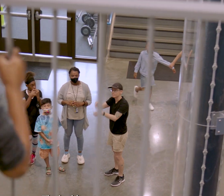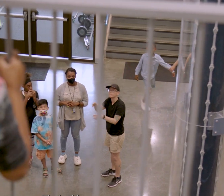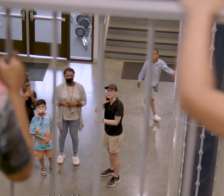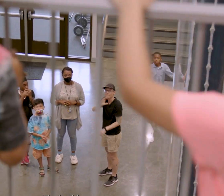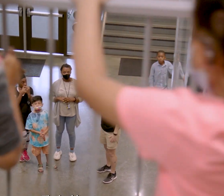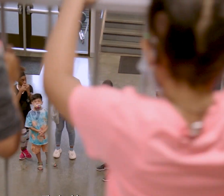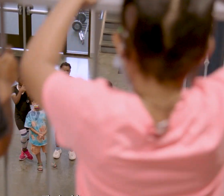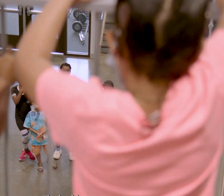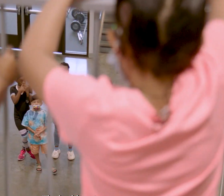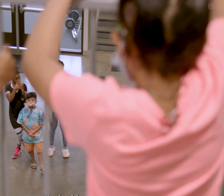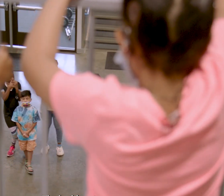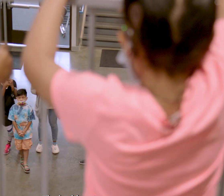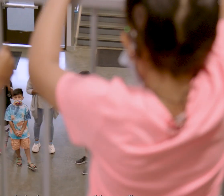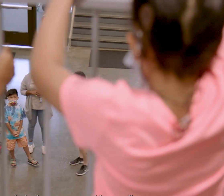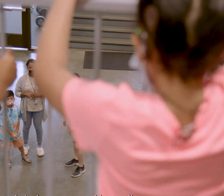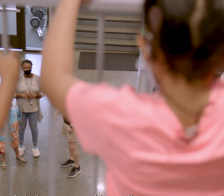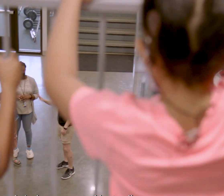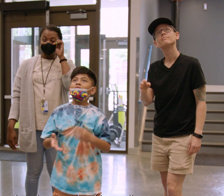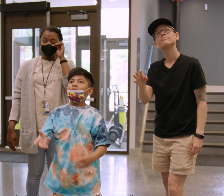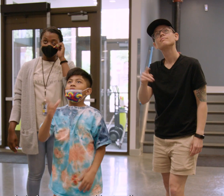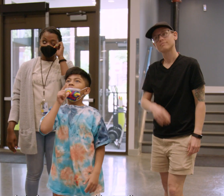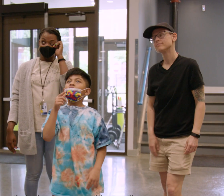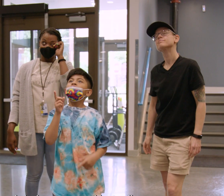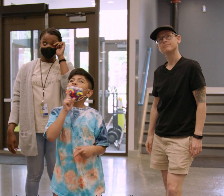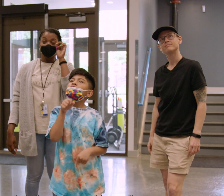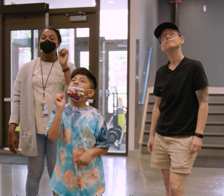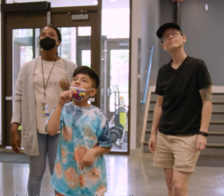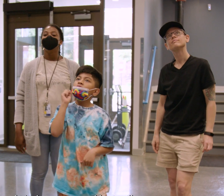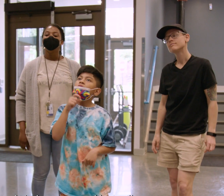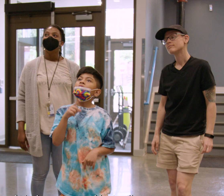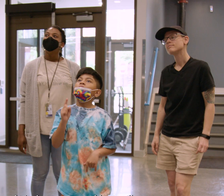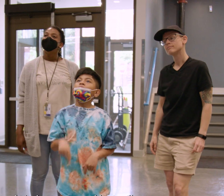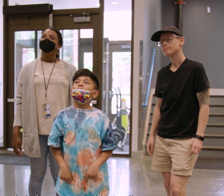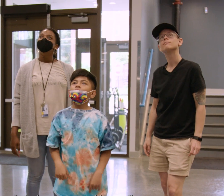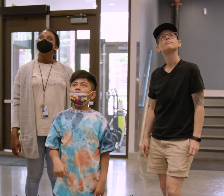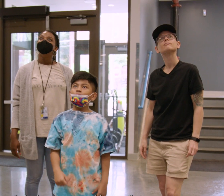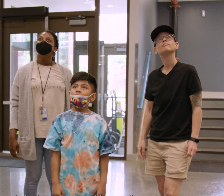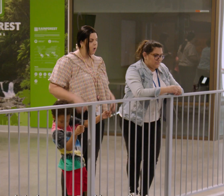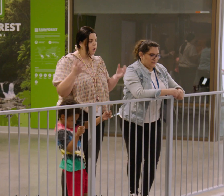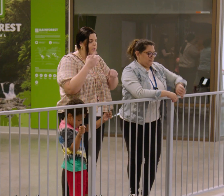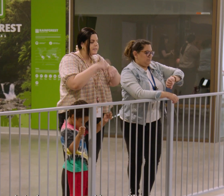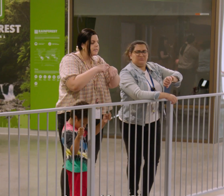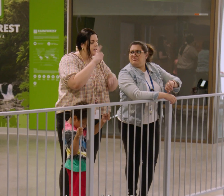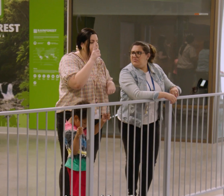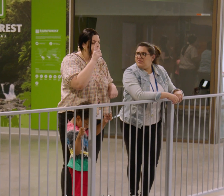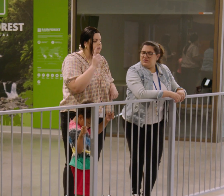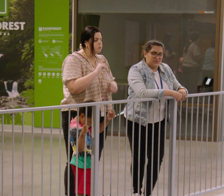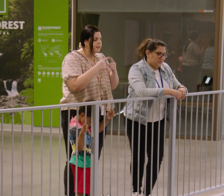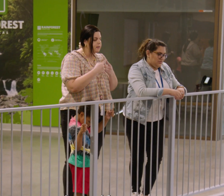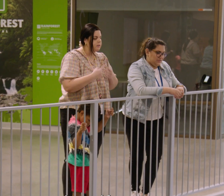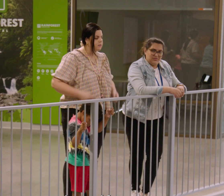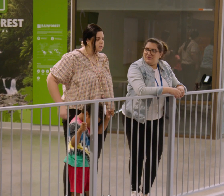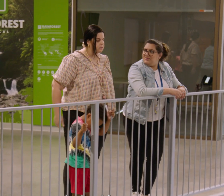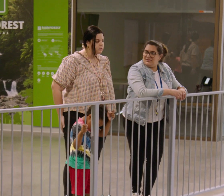The building is accessible physically and it's also very accessible visually. For example, when you come in the lobby, you can see